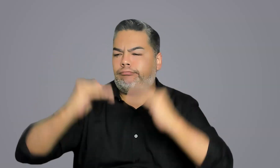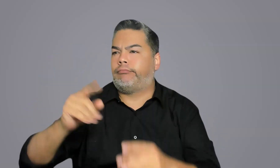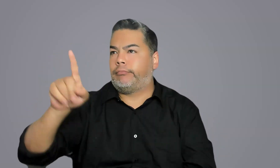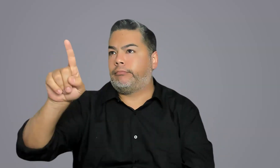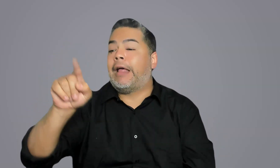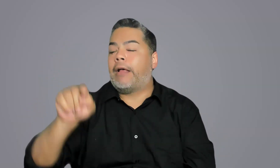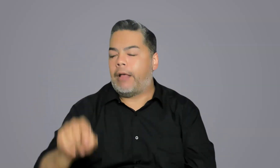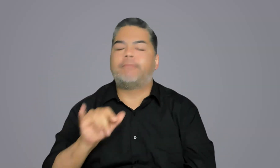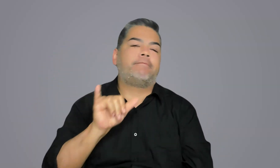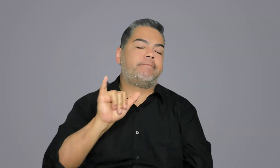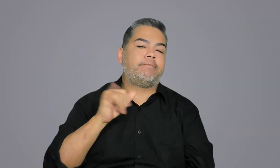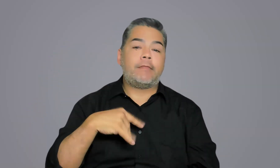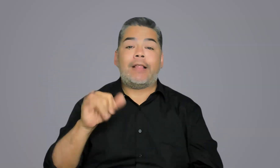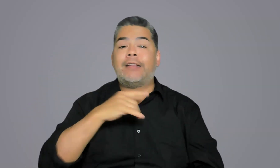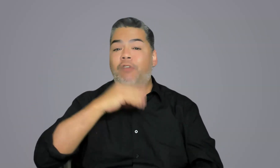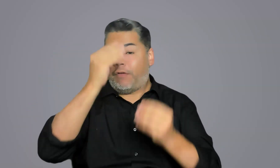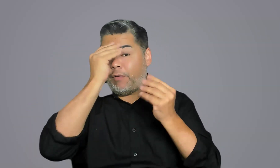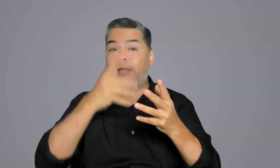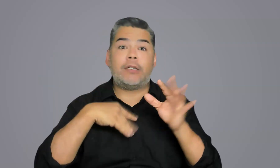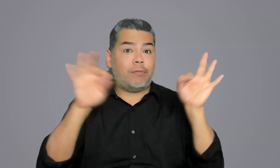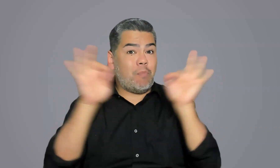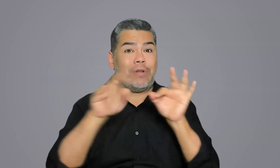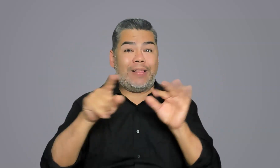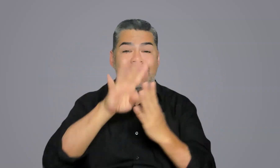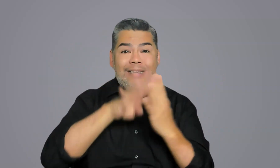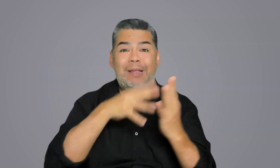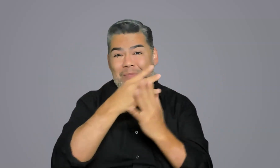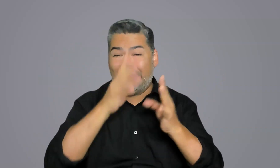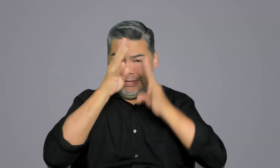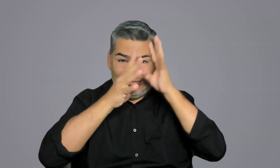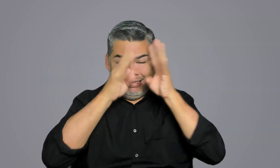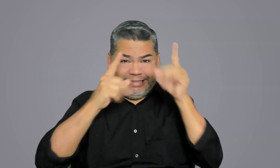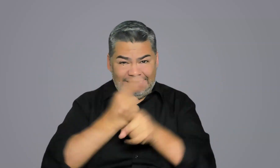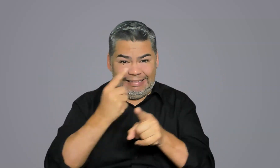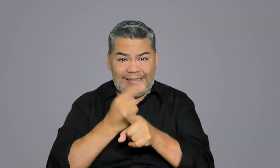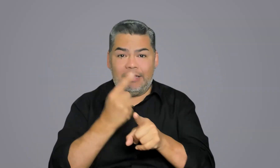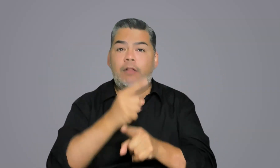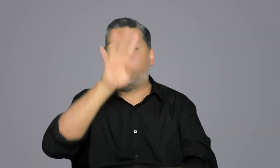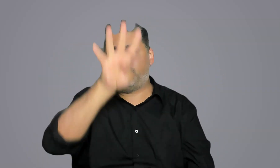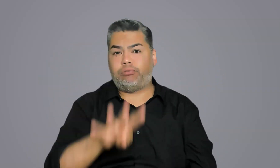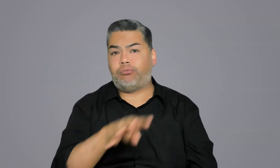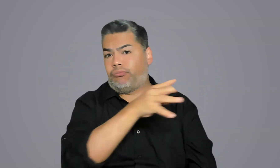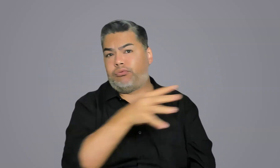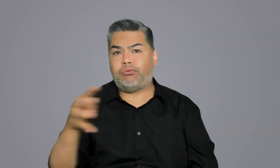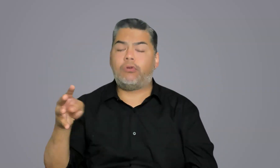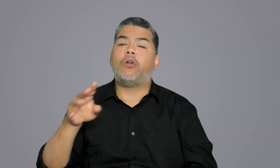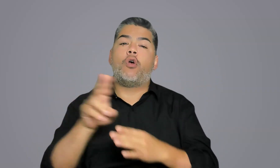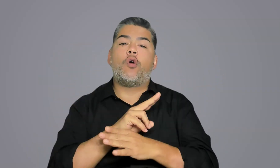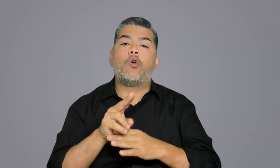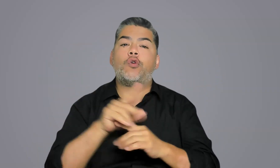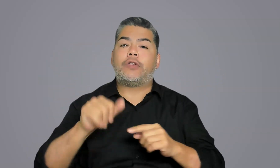that tables are properly created with correctly marked up header rows and columns, very much like we said about using them in a normal